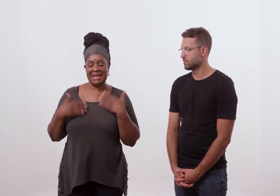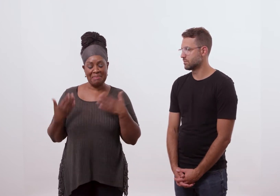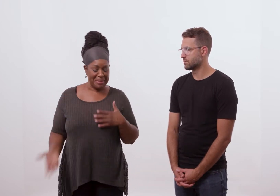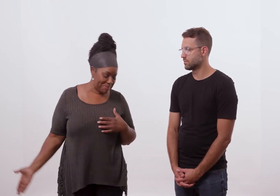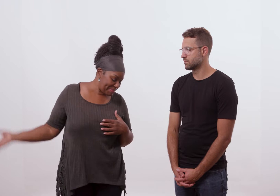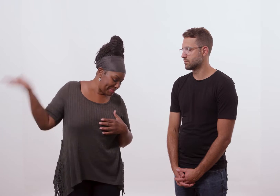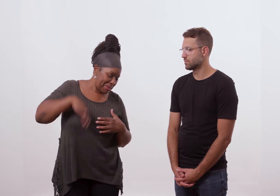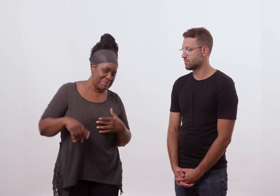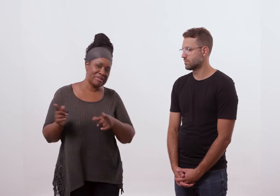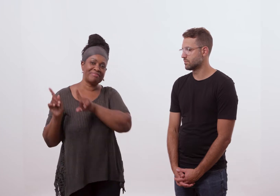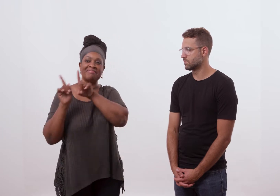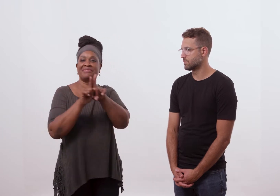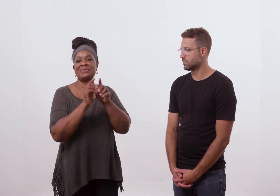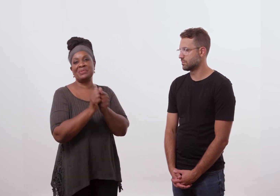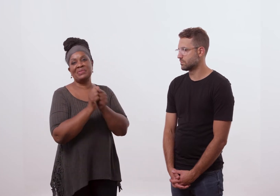accept the company.